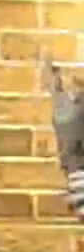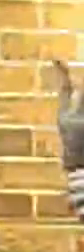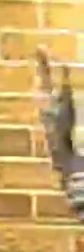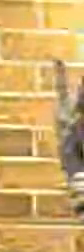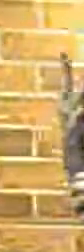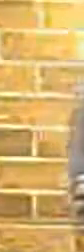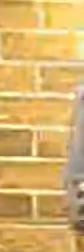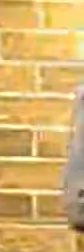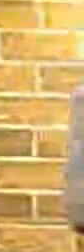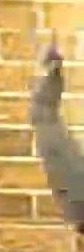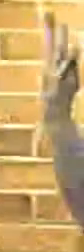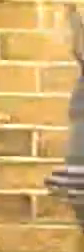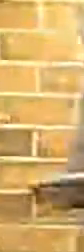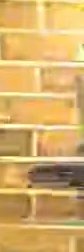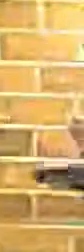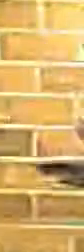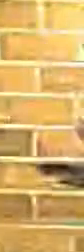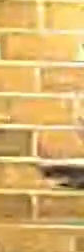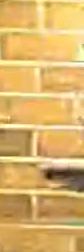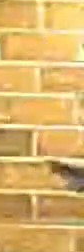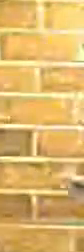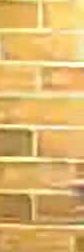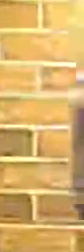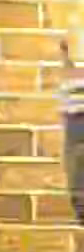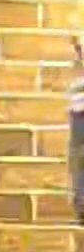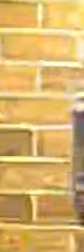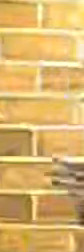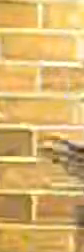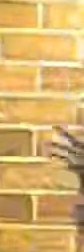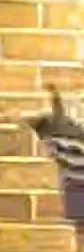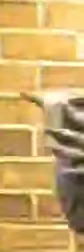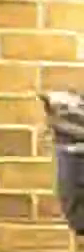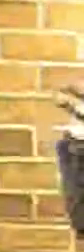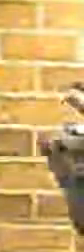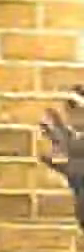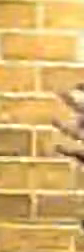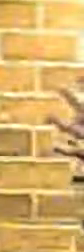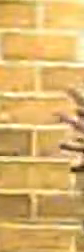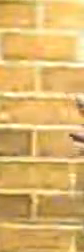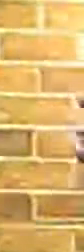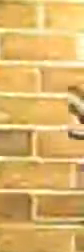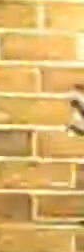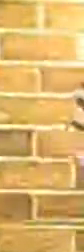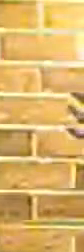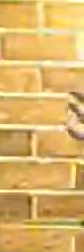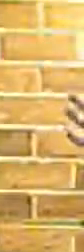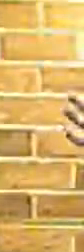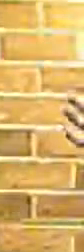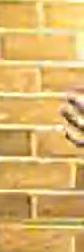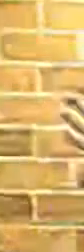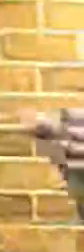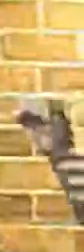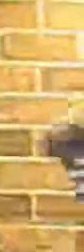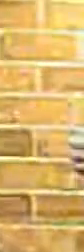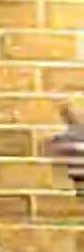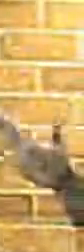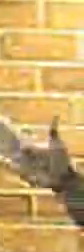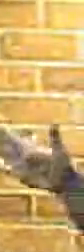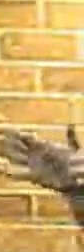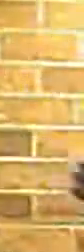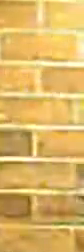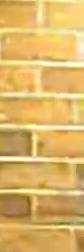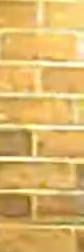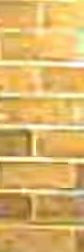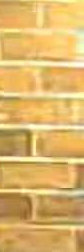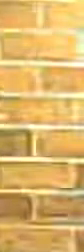are definitely firm, but the one at Heswell is remaining, the auction still remains open. When I